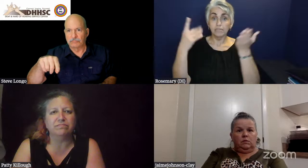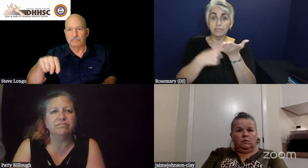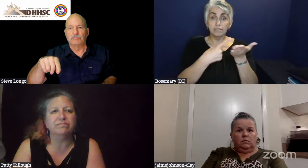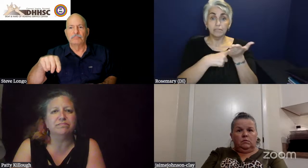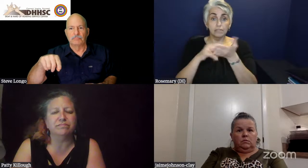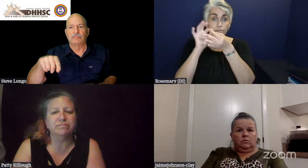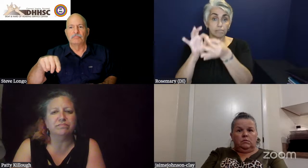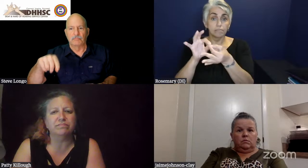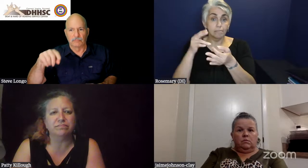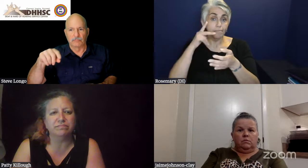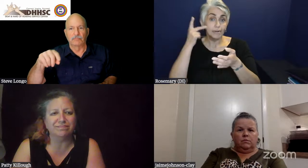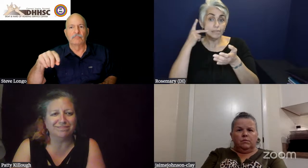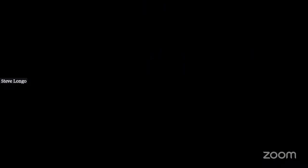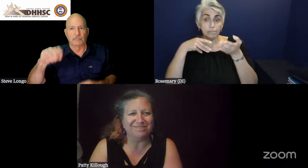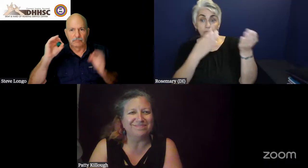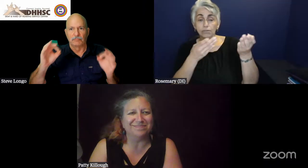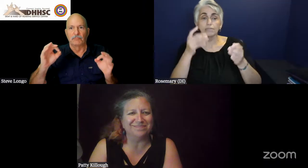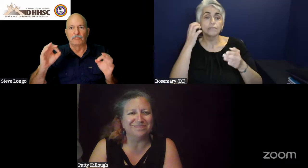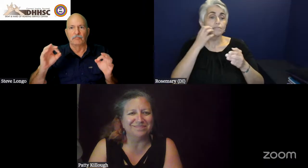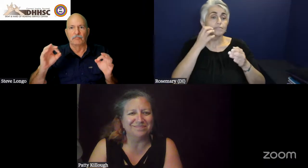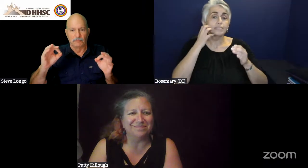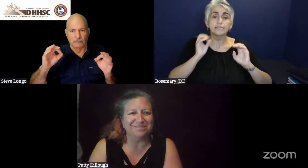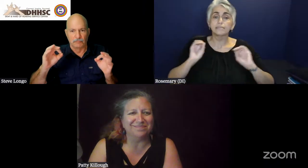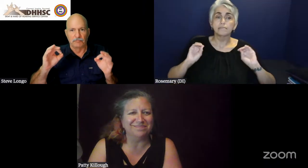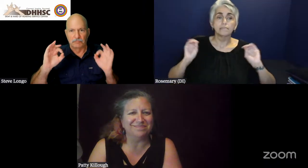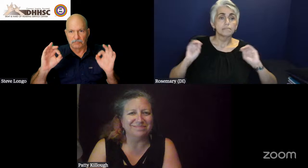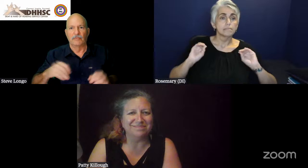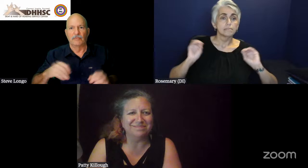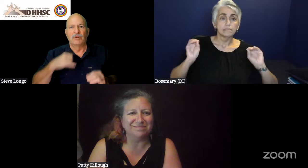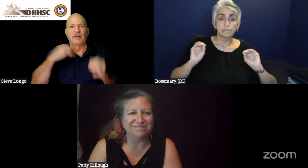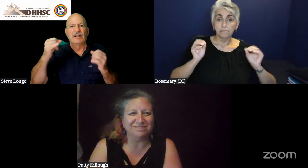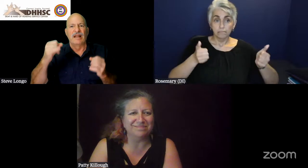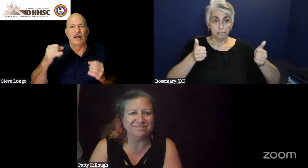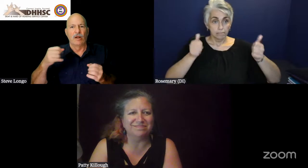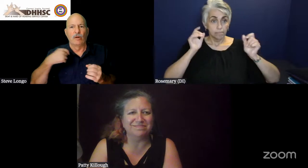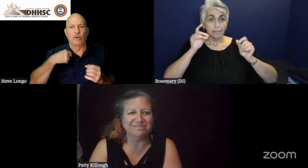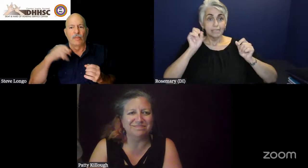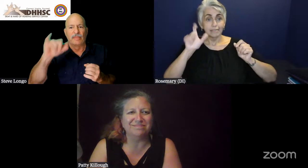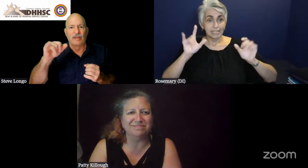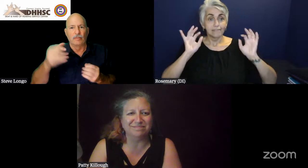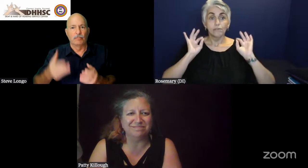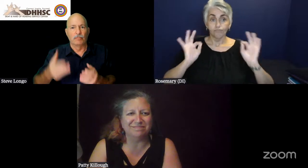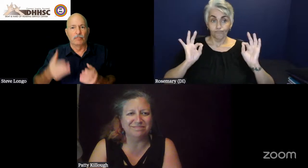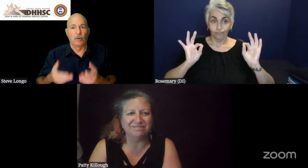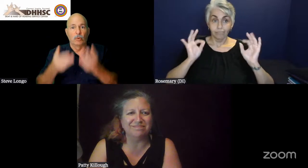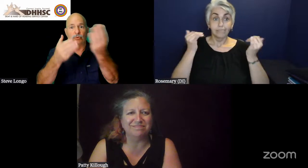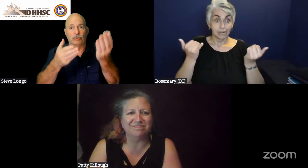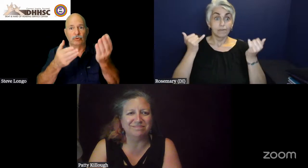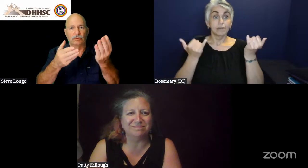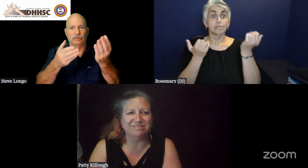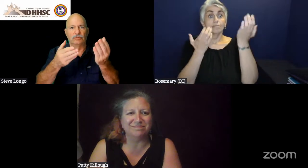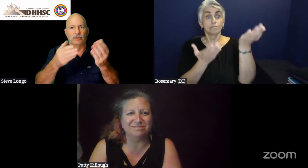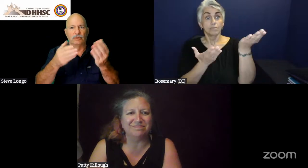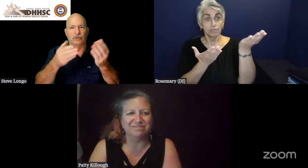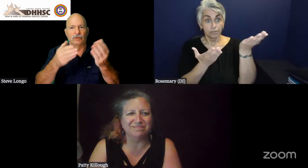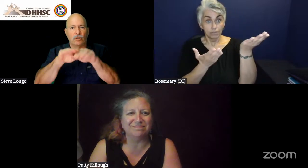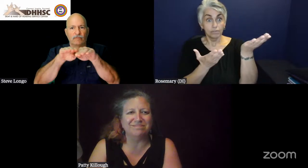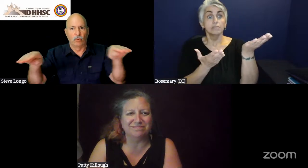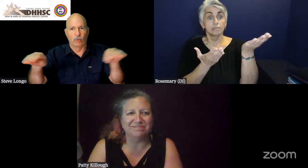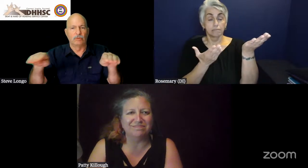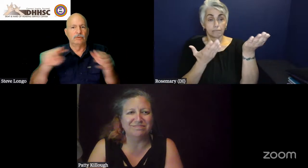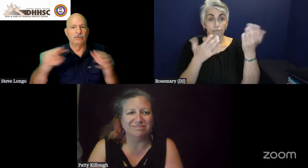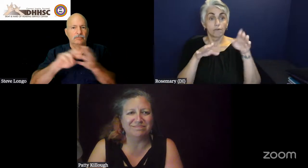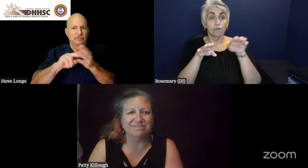and Nicole seconded as well. Is there any discussion to Patty's motion? There's no discussion, no.